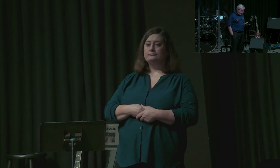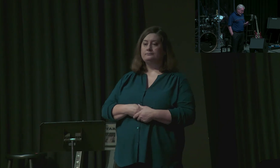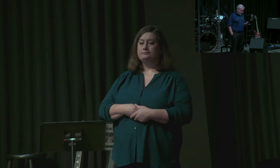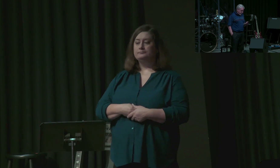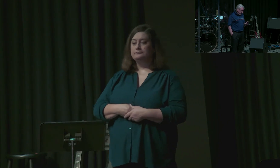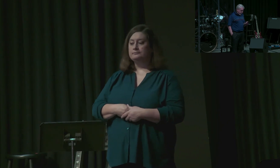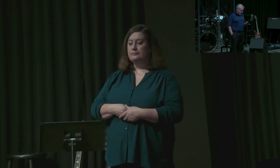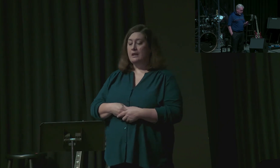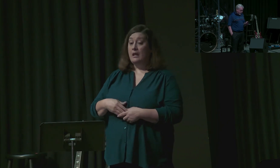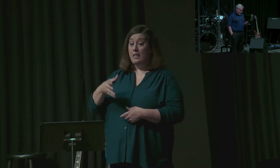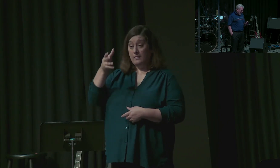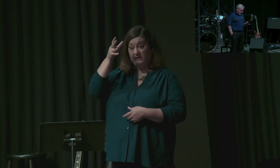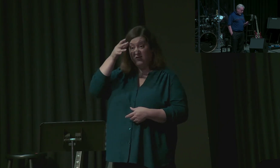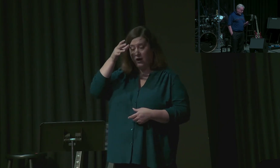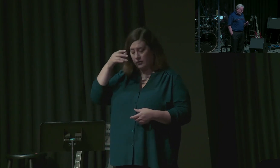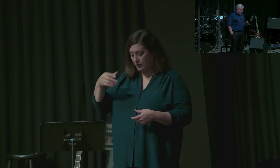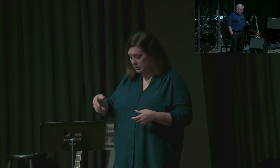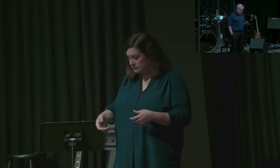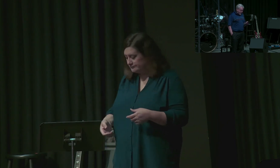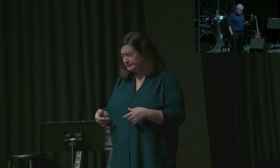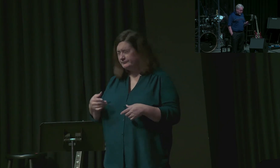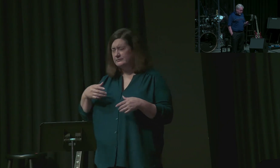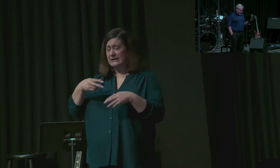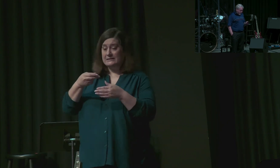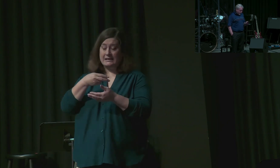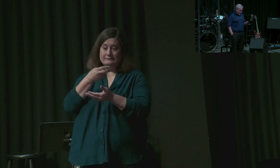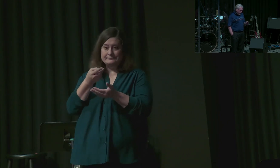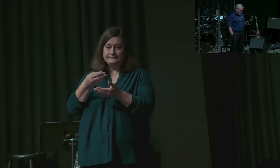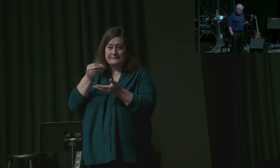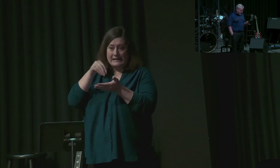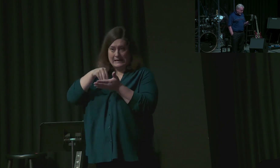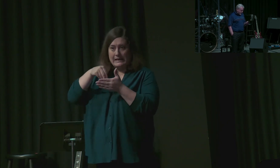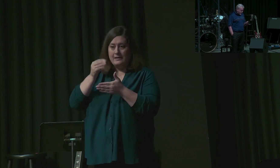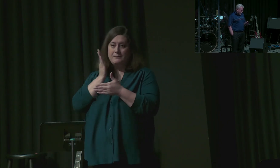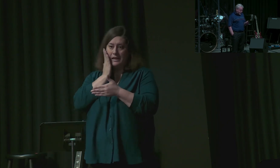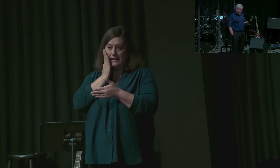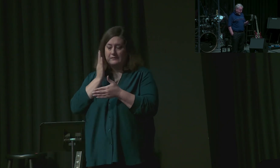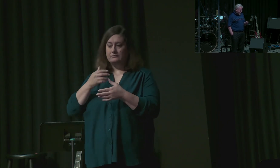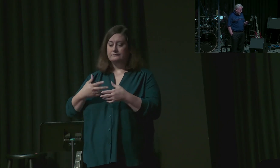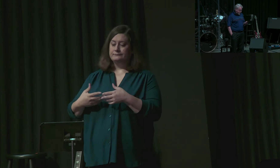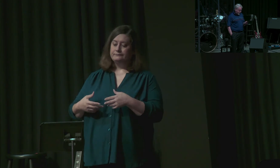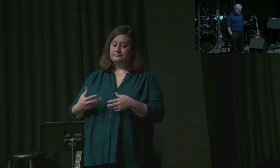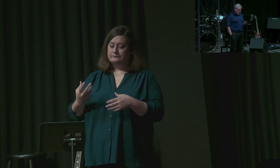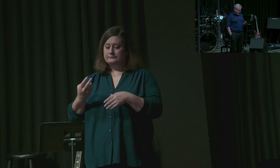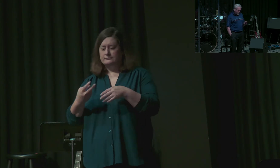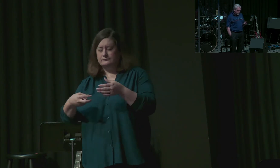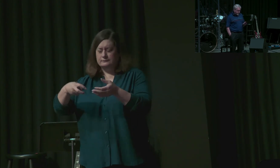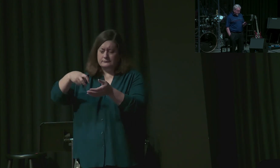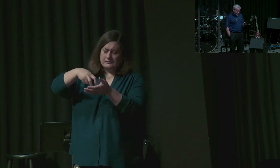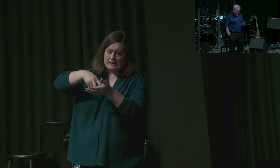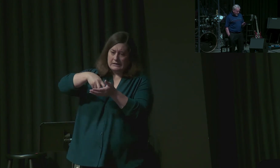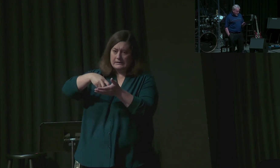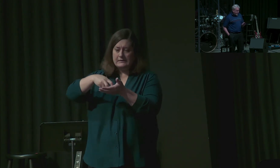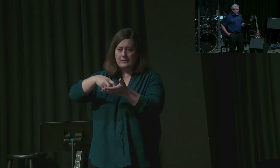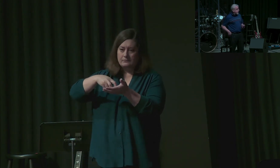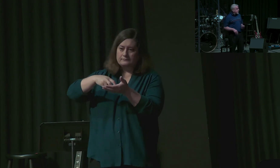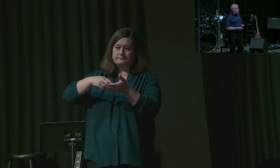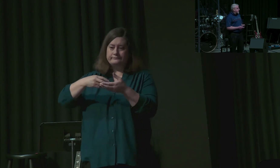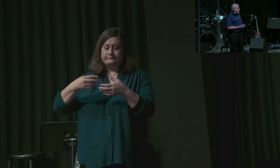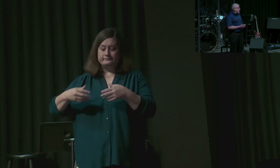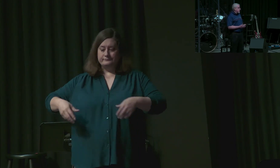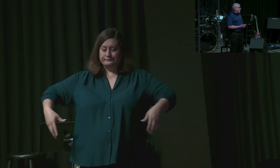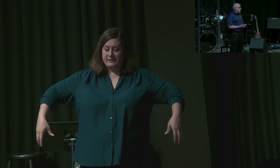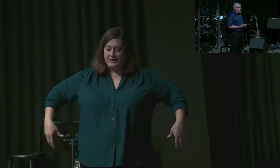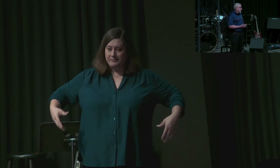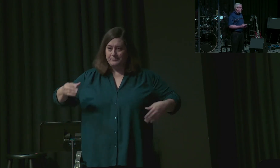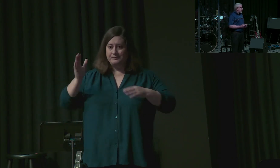any father would, he rouses himself and sits up, pulling up his covers and shifting his pillows to be able to